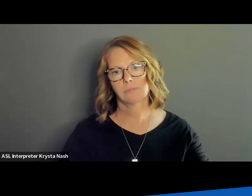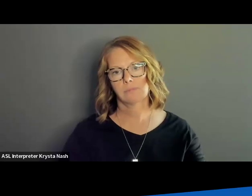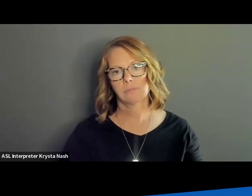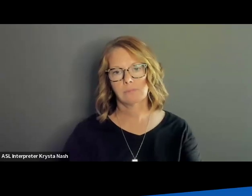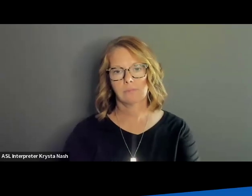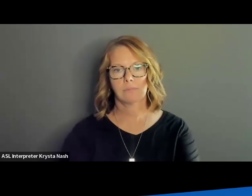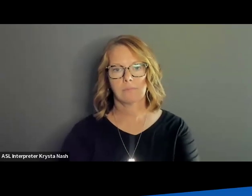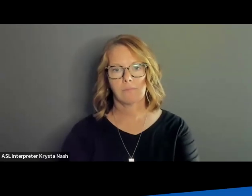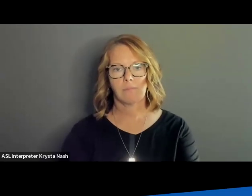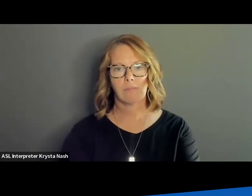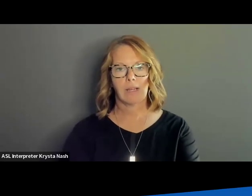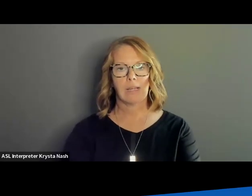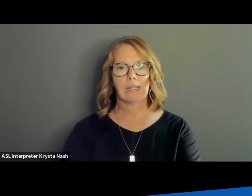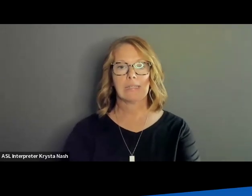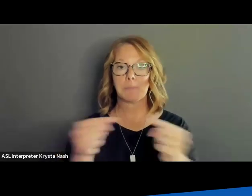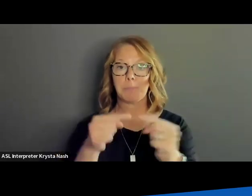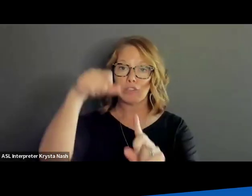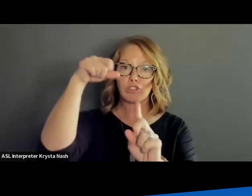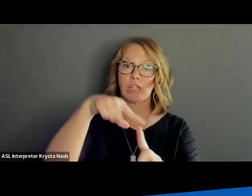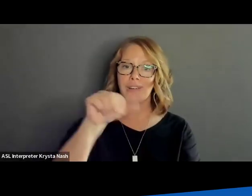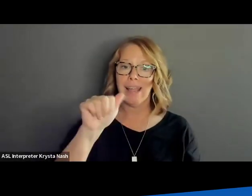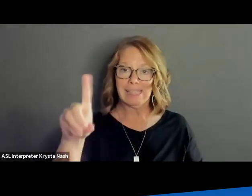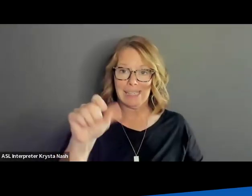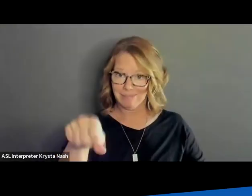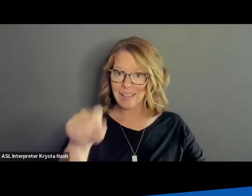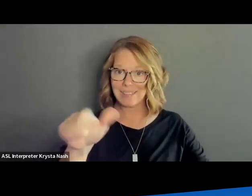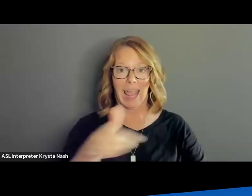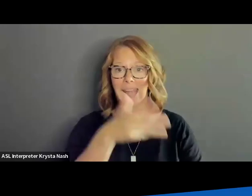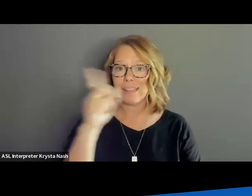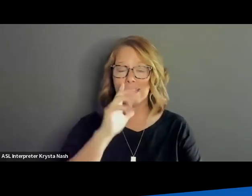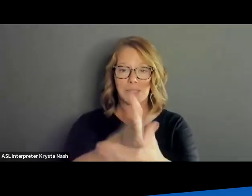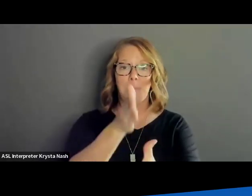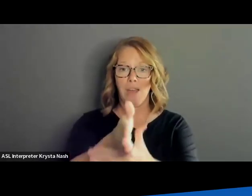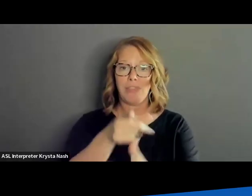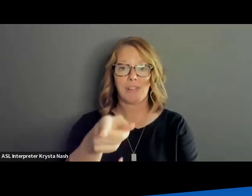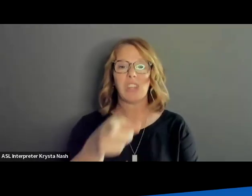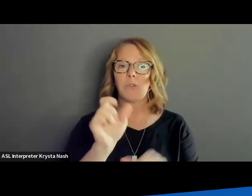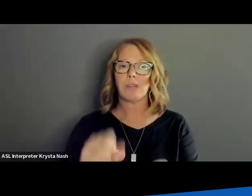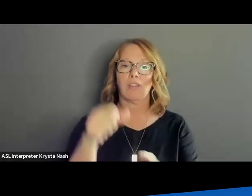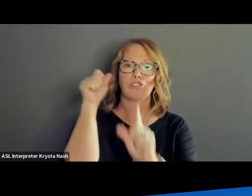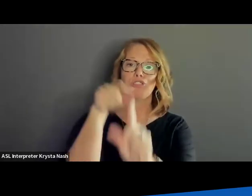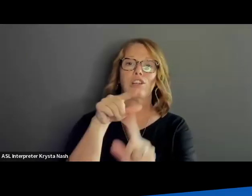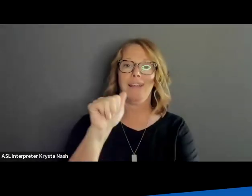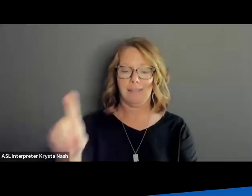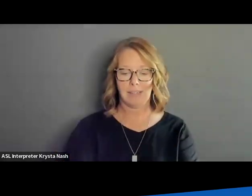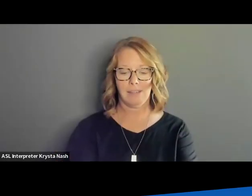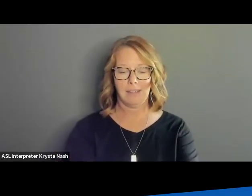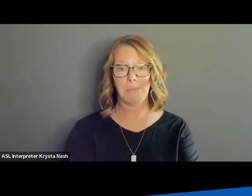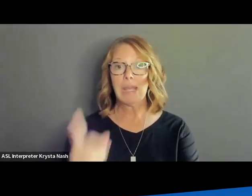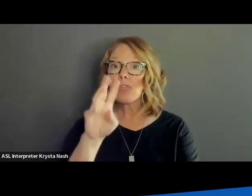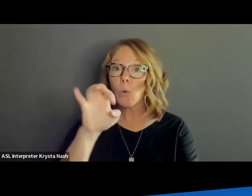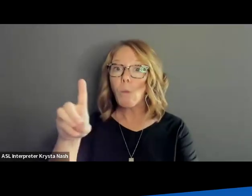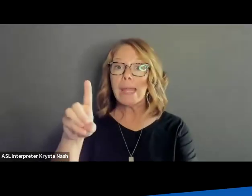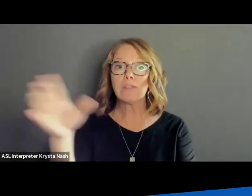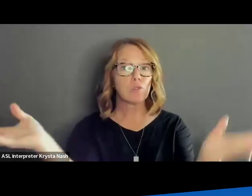Does pain trigger AD? Yes, anything that's bothering your body can trigger AD. Like I said, just even the wind just